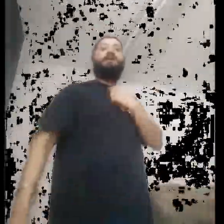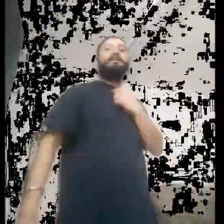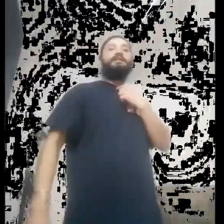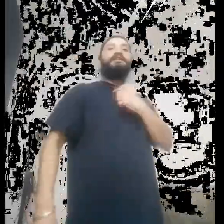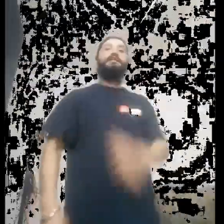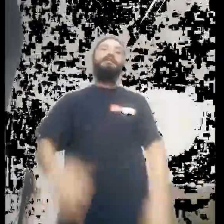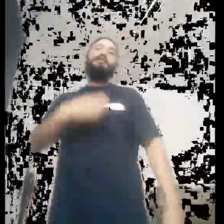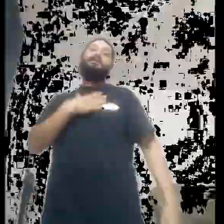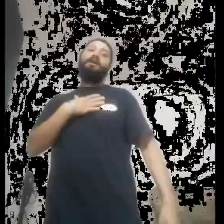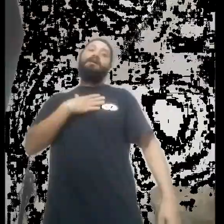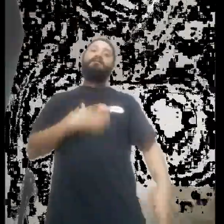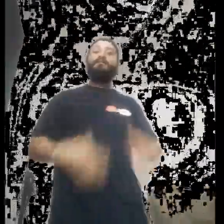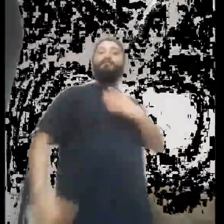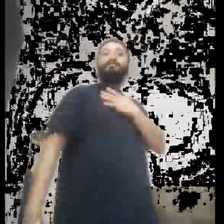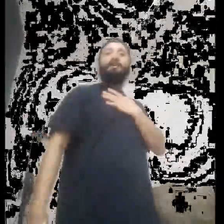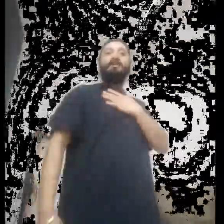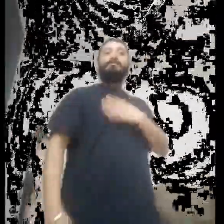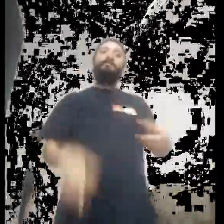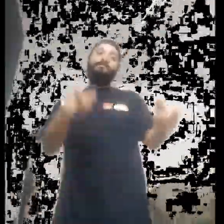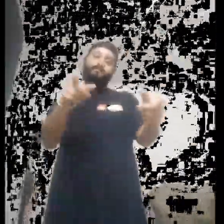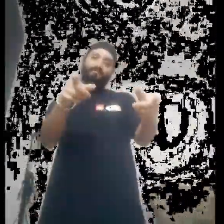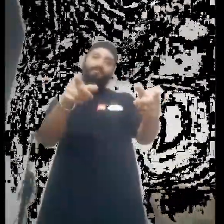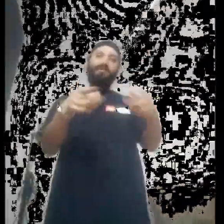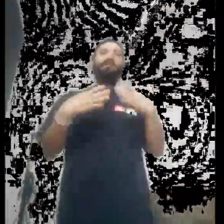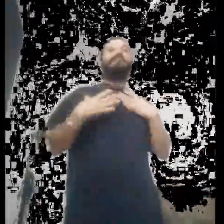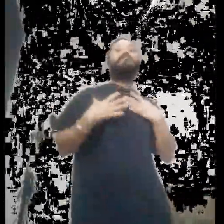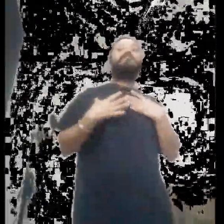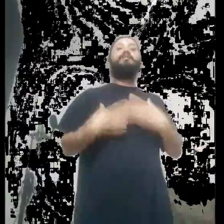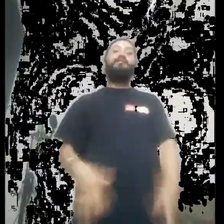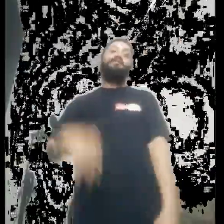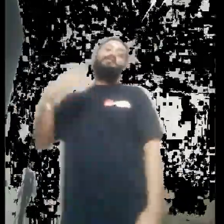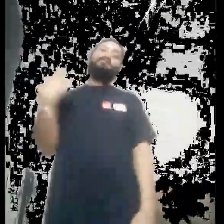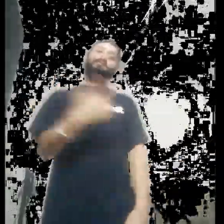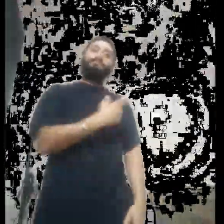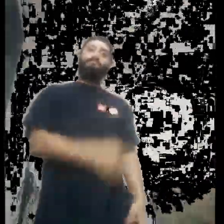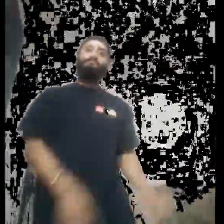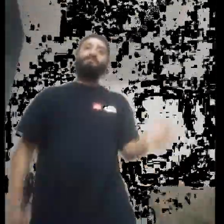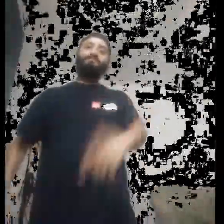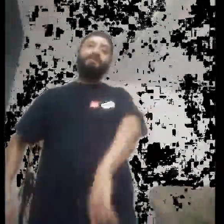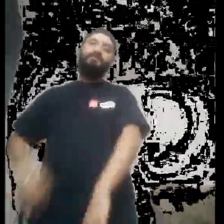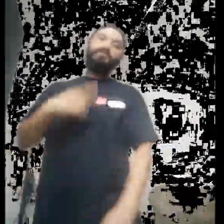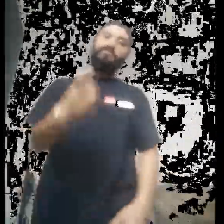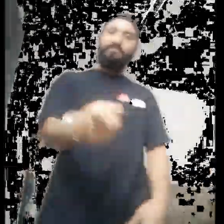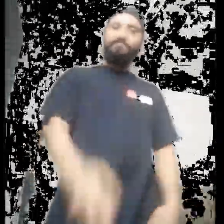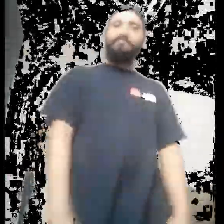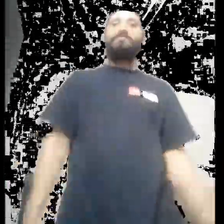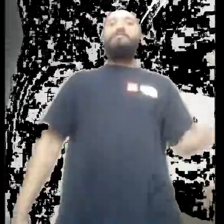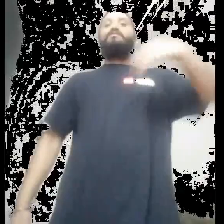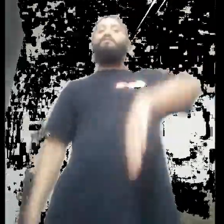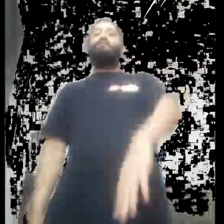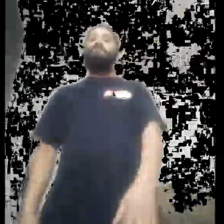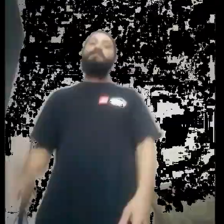Hannah? That love I have, you are the one. Today I want to sing, tell one on the